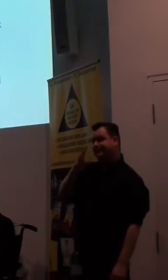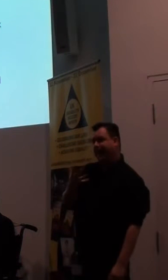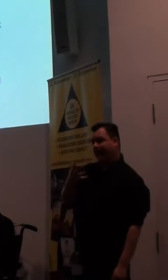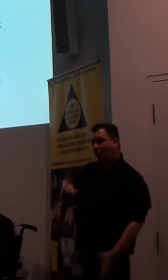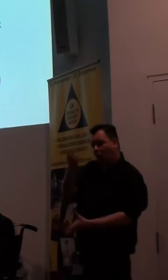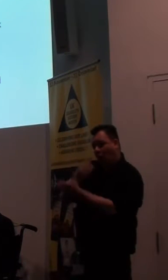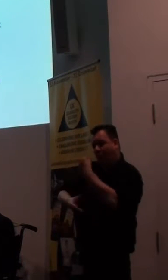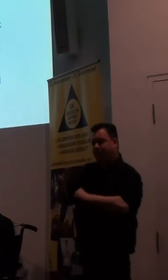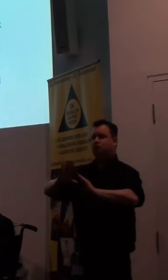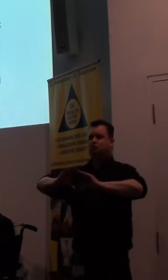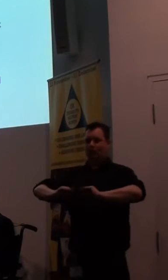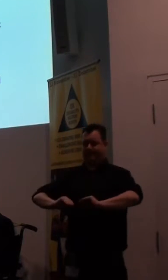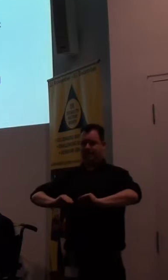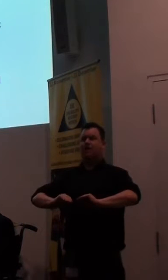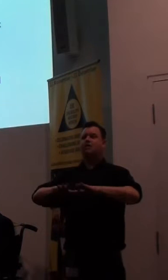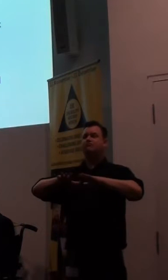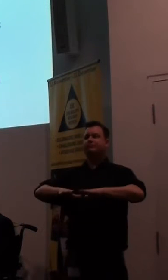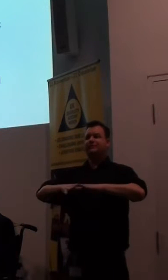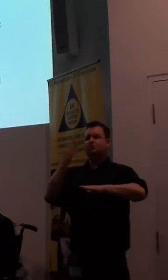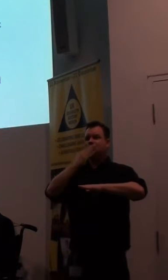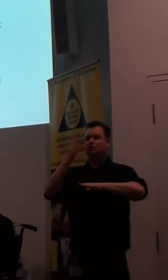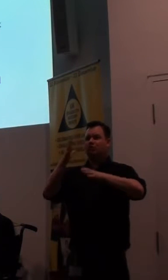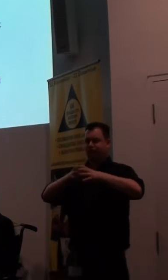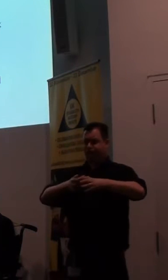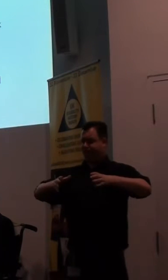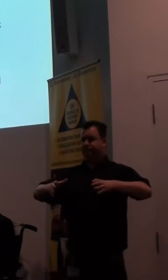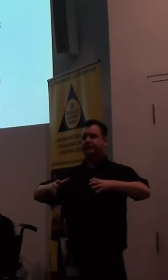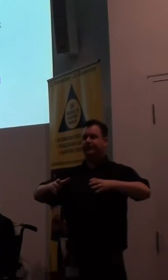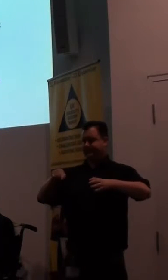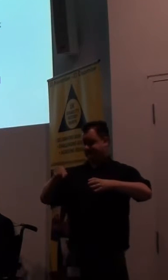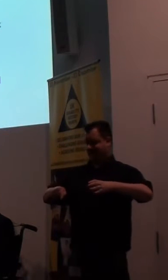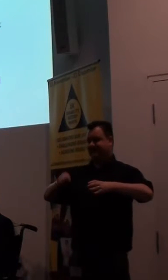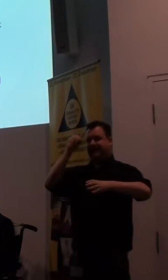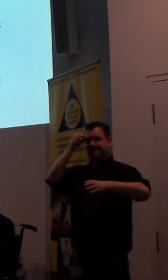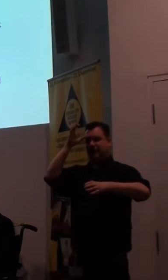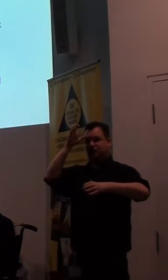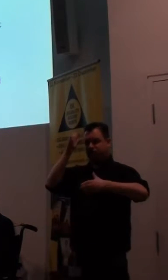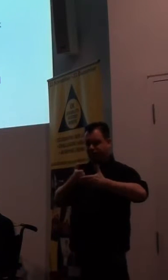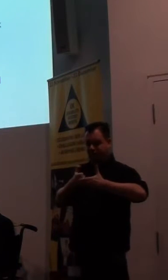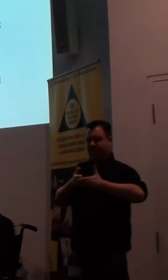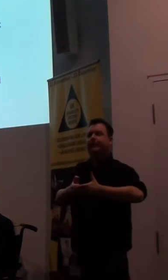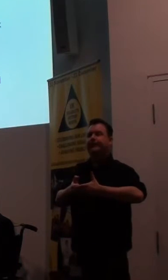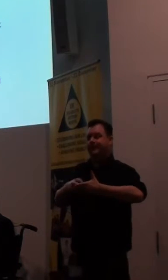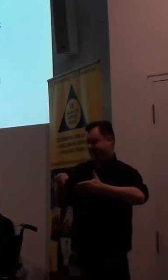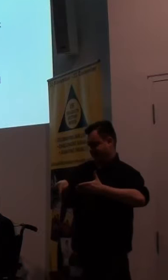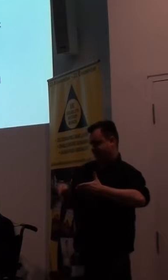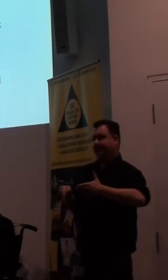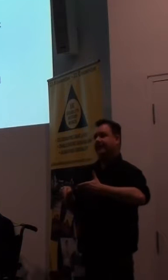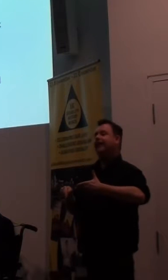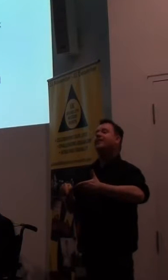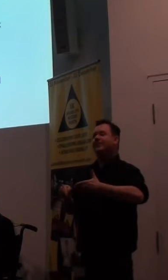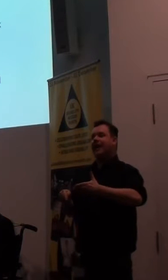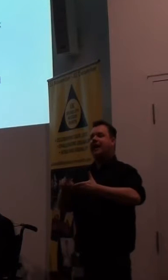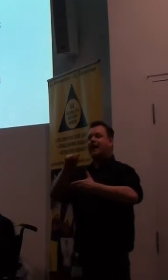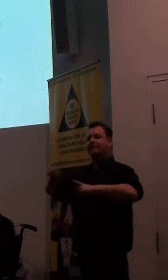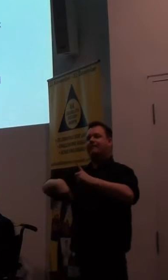after 10, obviously, because your school doesn't get any bigger, you can't get any more intelligent. And on that was based the ideas of an 11 plus,